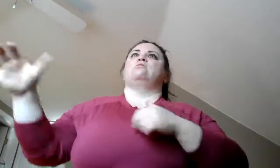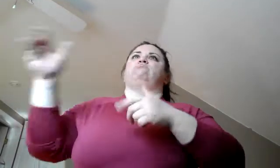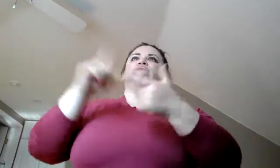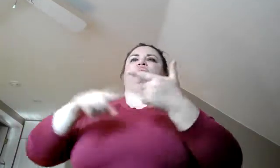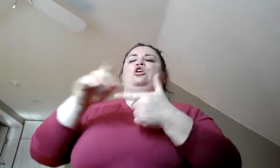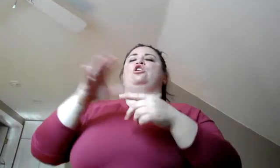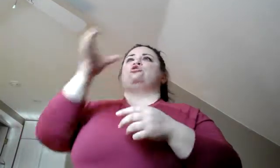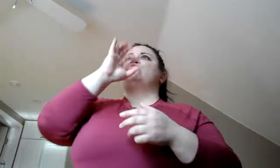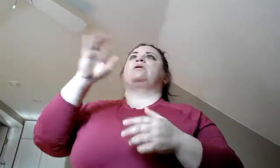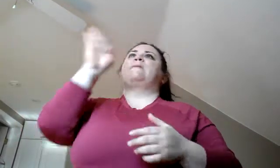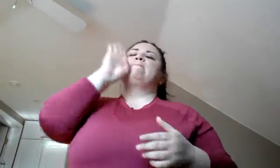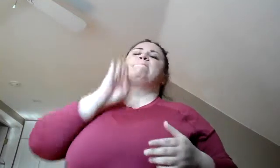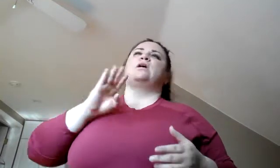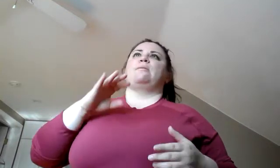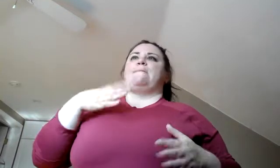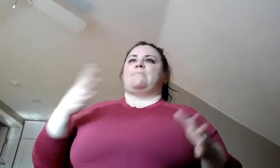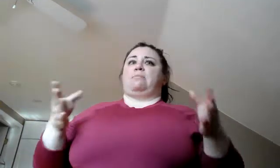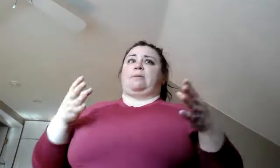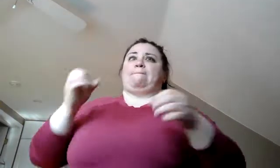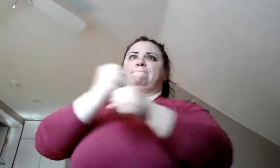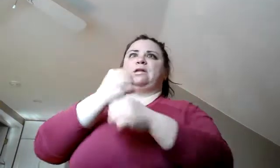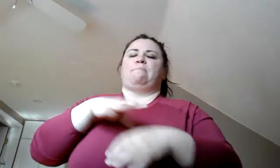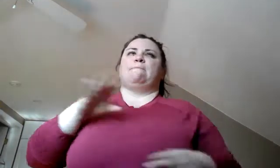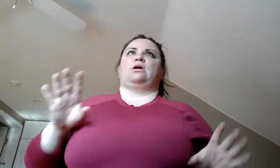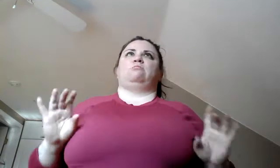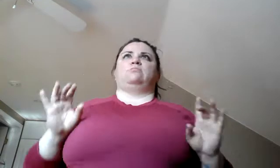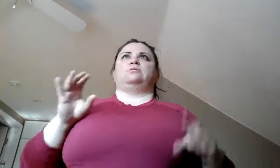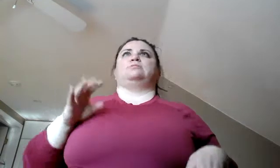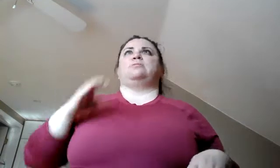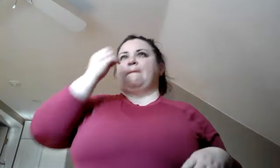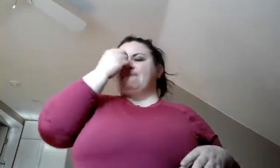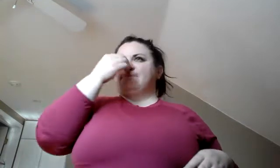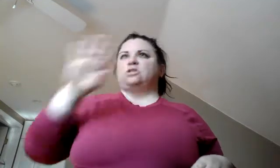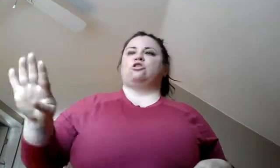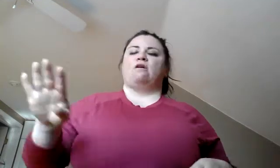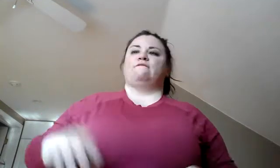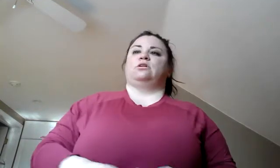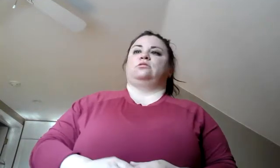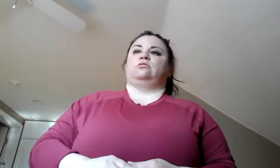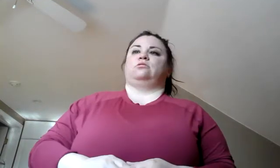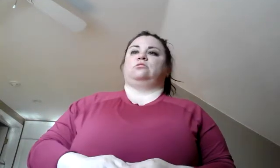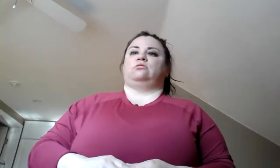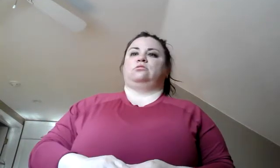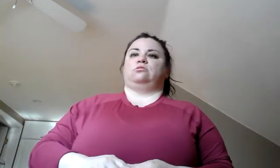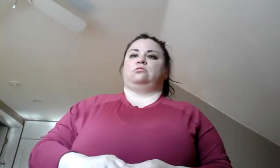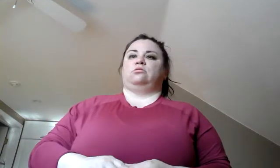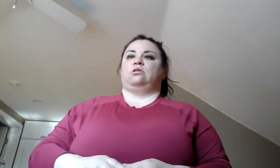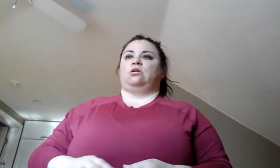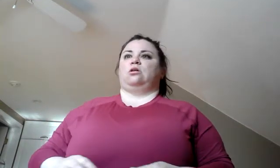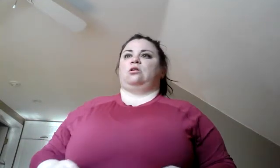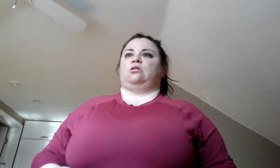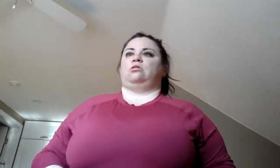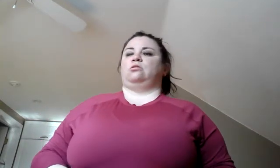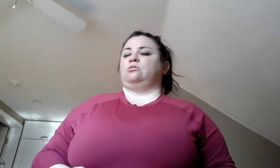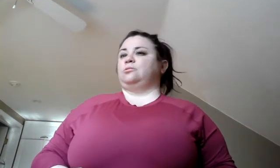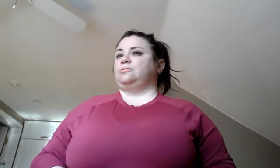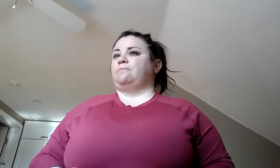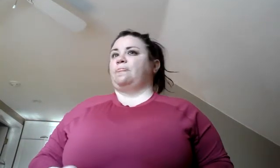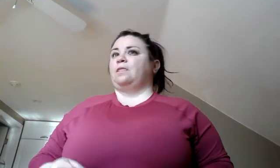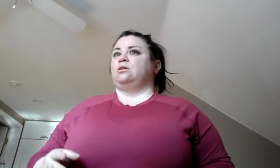at that point, some of the fundamental Islamic characters declared a fatwa, a jihad, against the United States